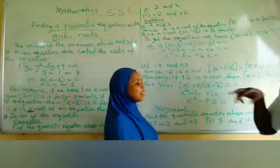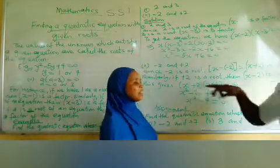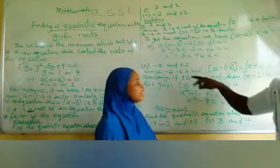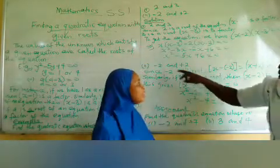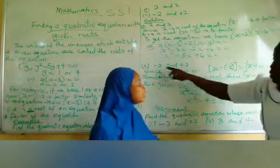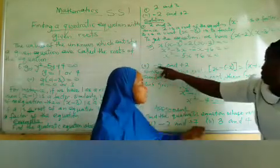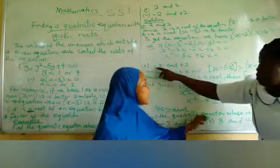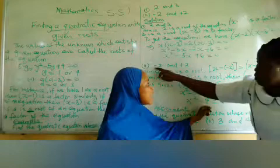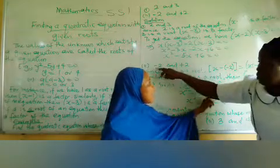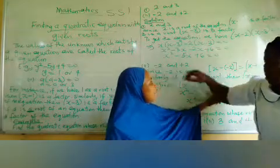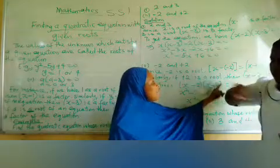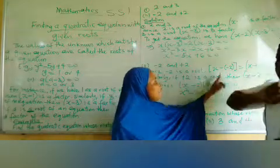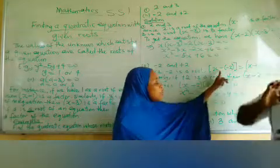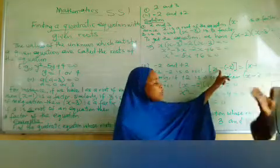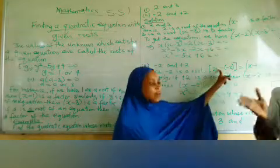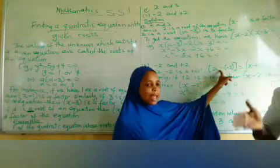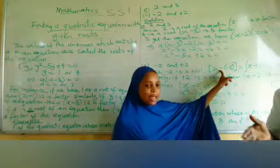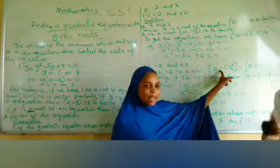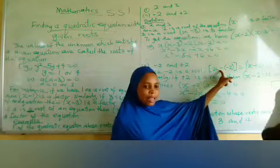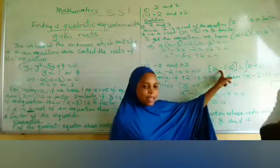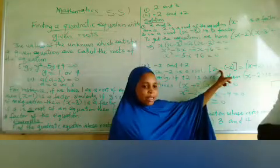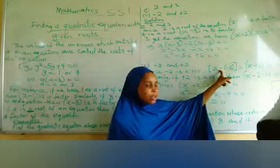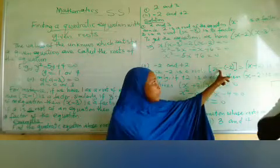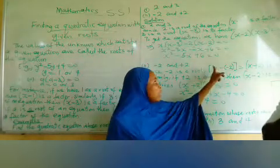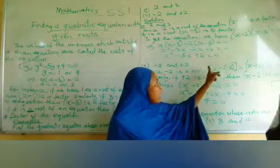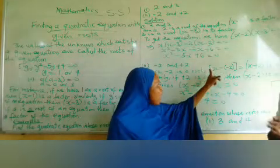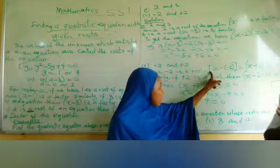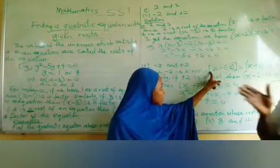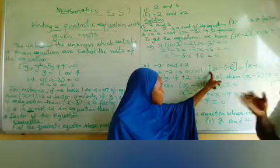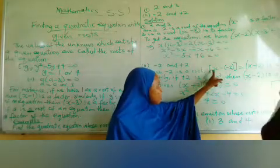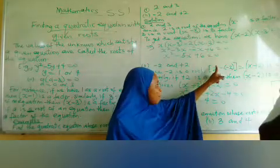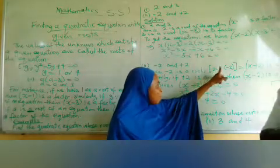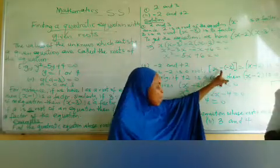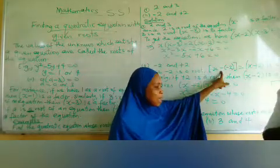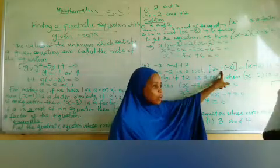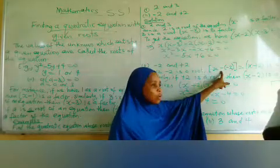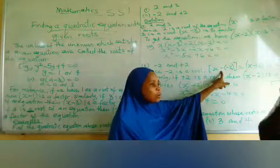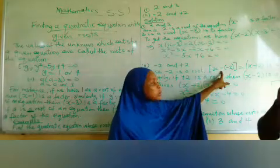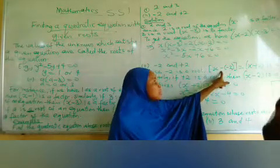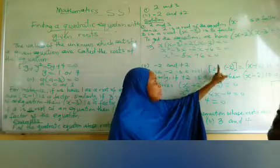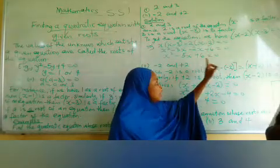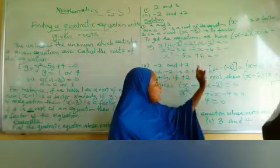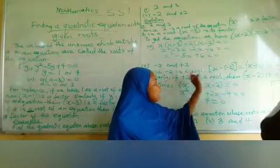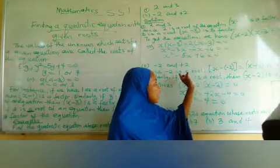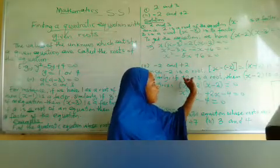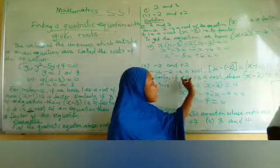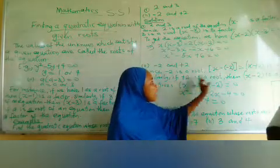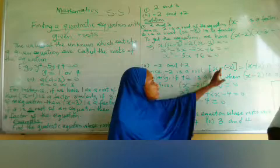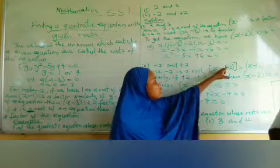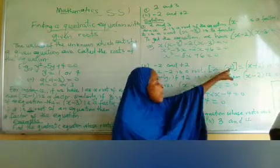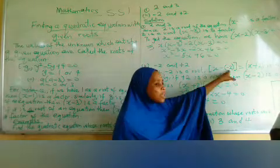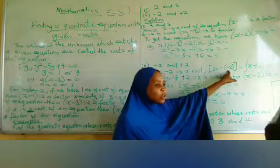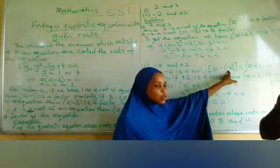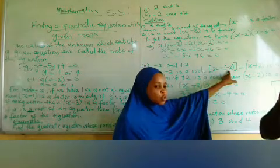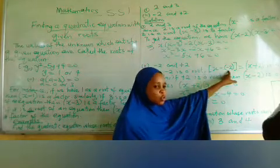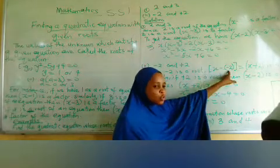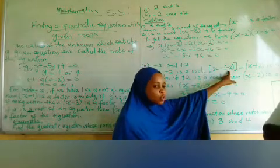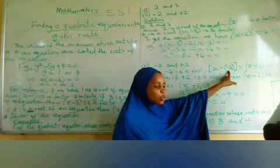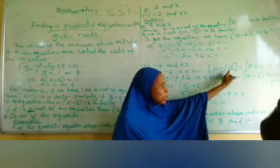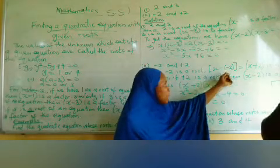the general formula. X minus, then our a is minus 2. There will